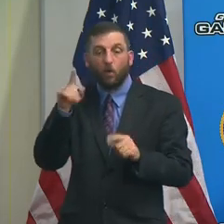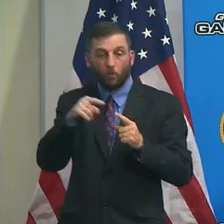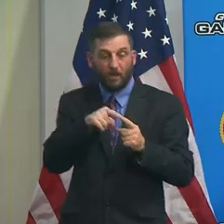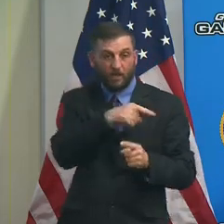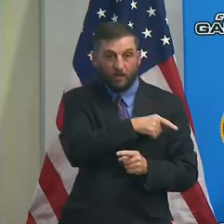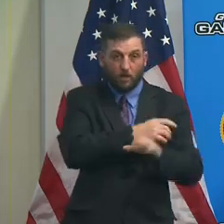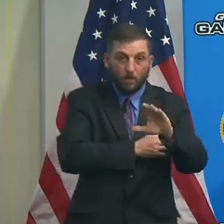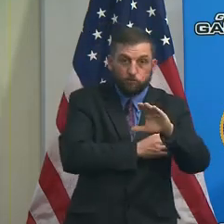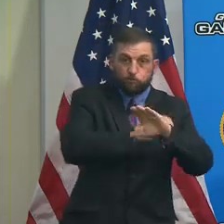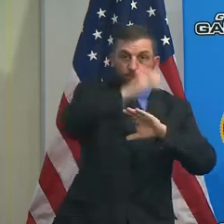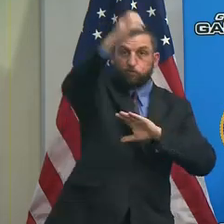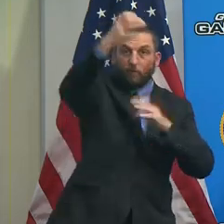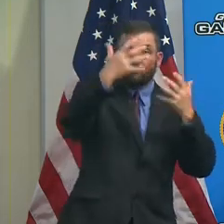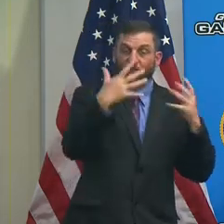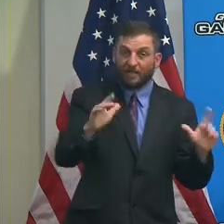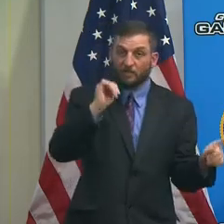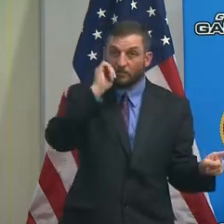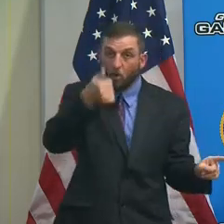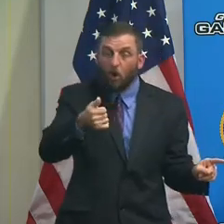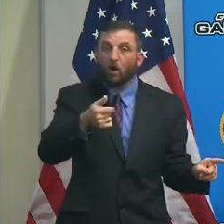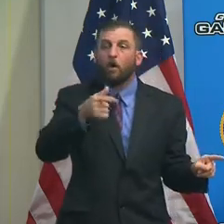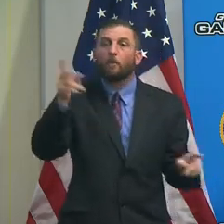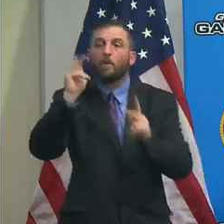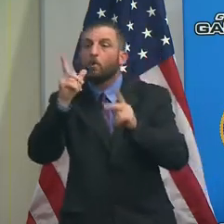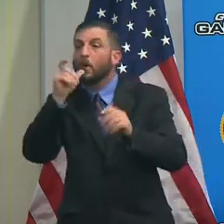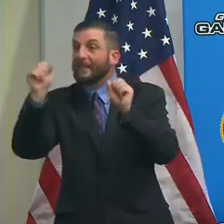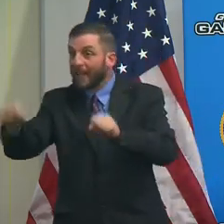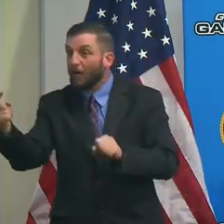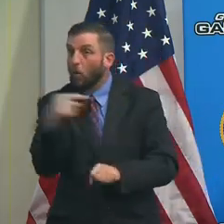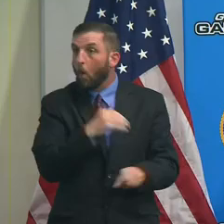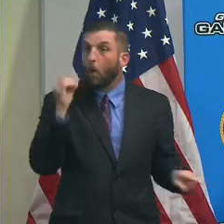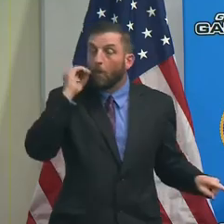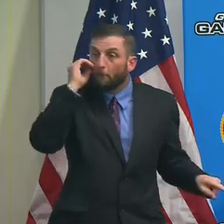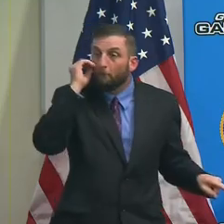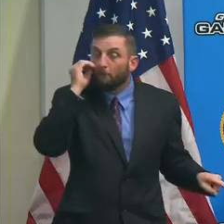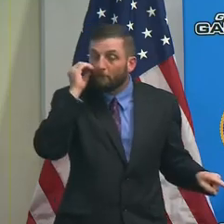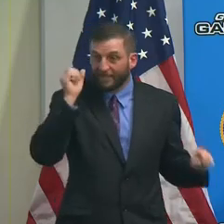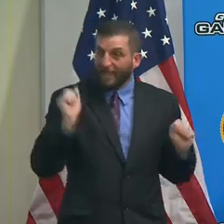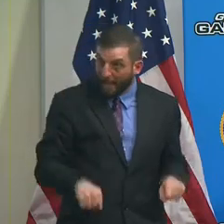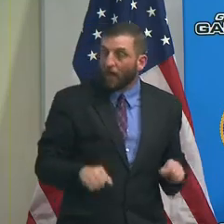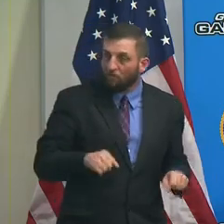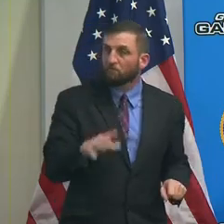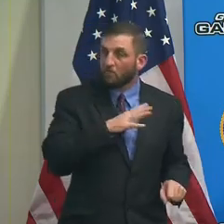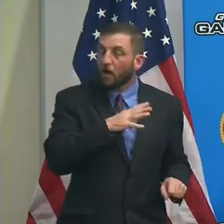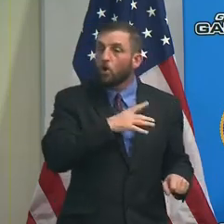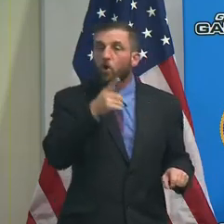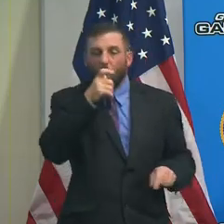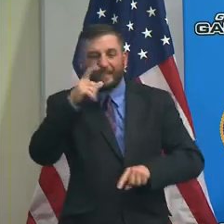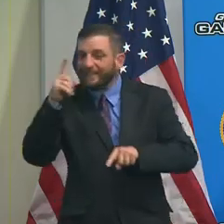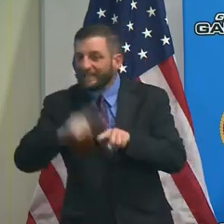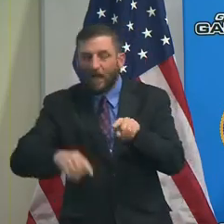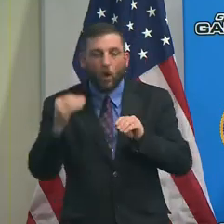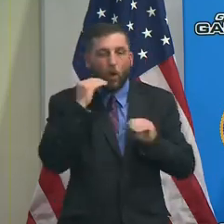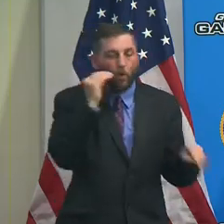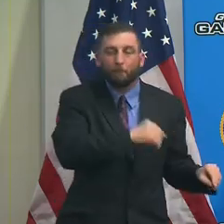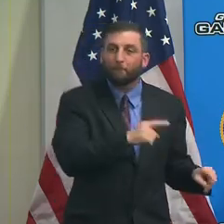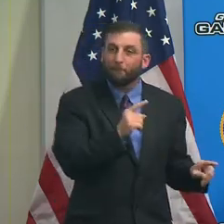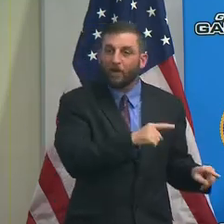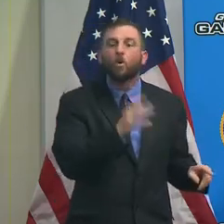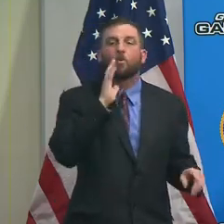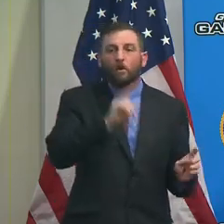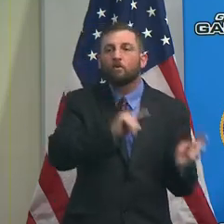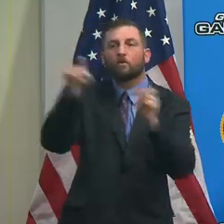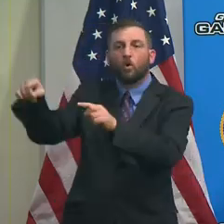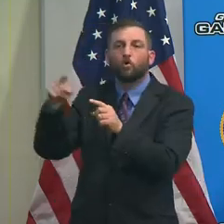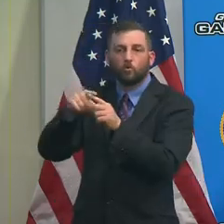tomorrow, those individuals who can go home will go home. Those who cannot will be put in to a non-congregate shelter, into a